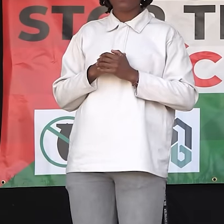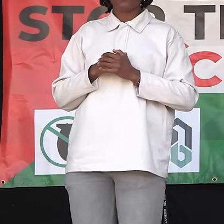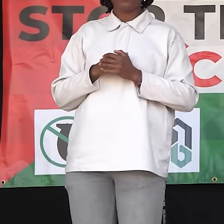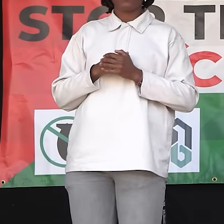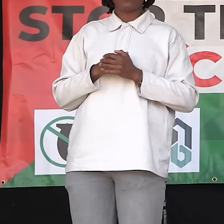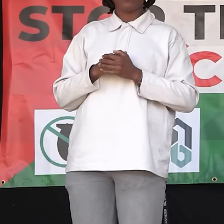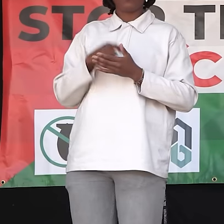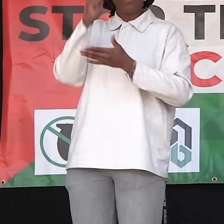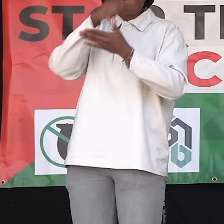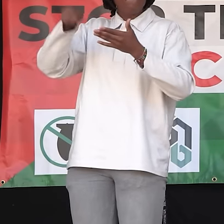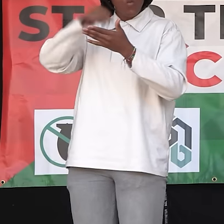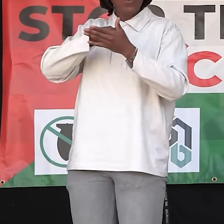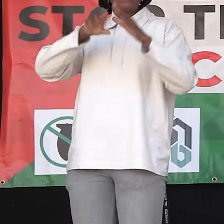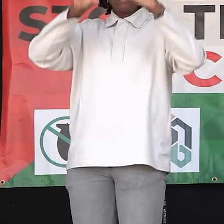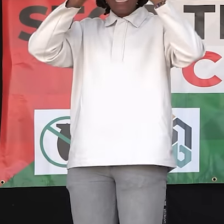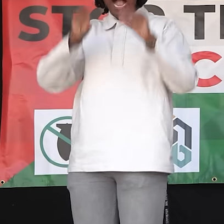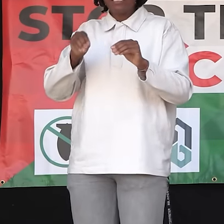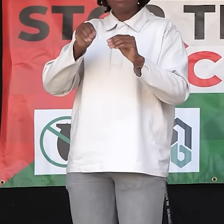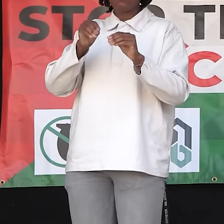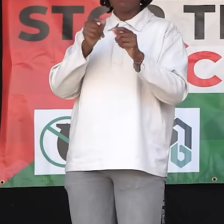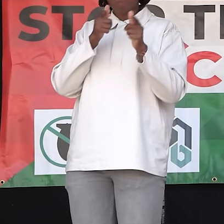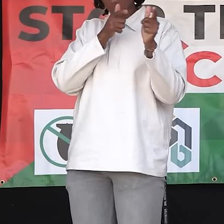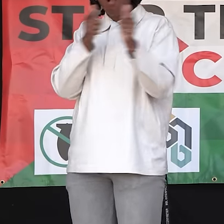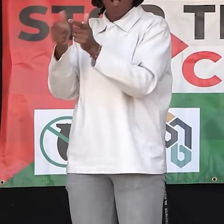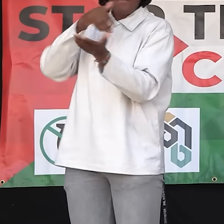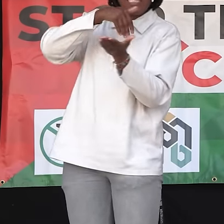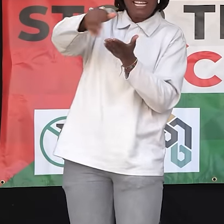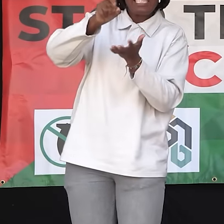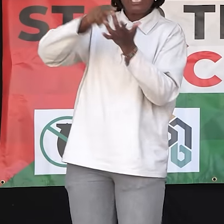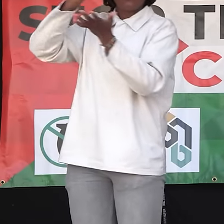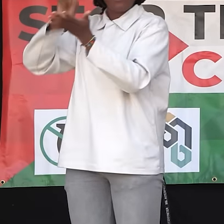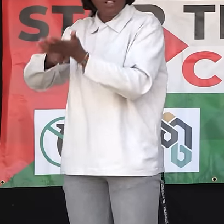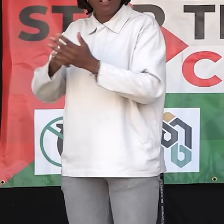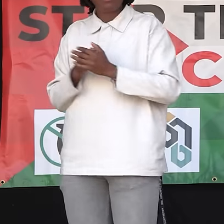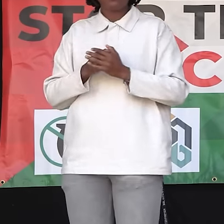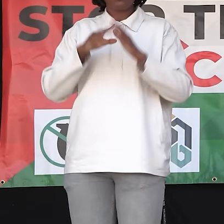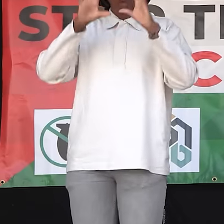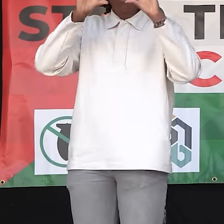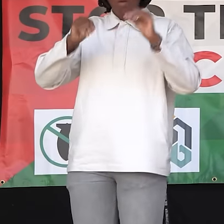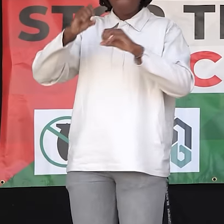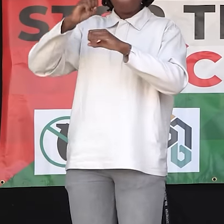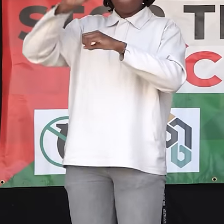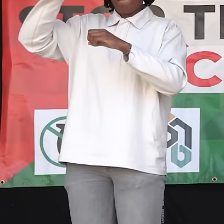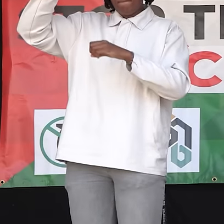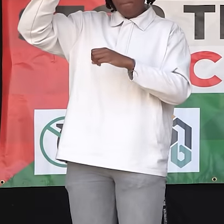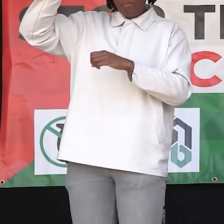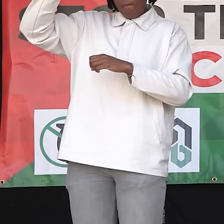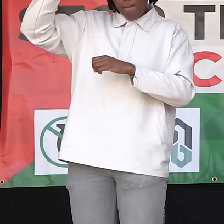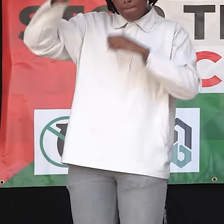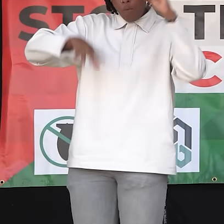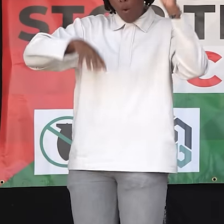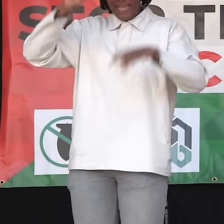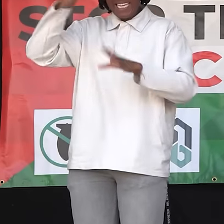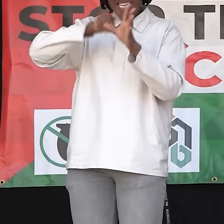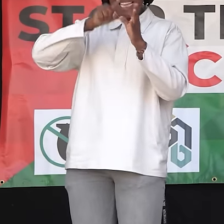Vote to end arms sales to Israel. Stop bombing Yemen.